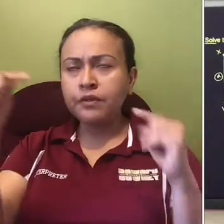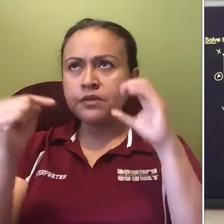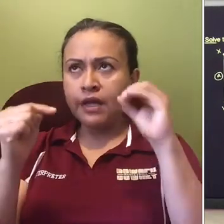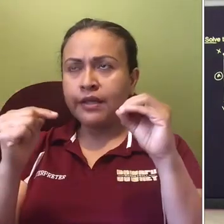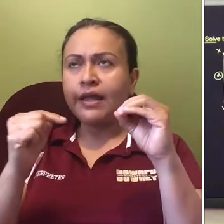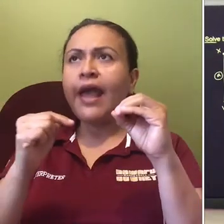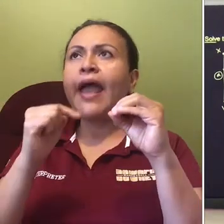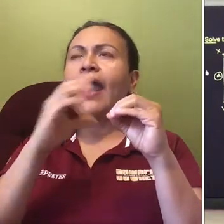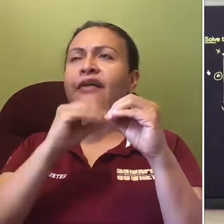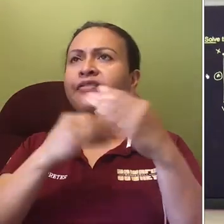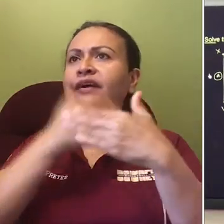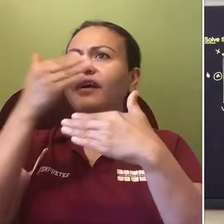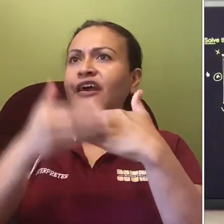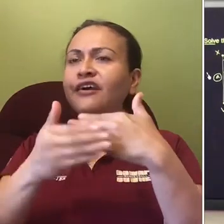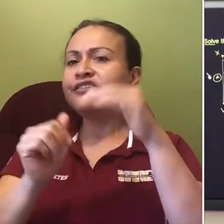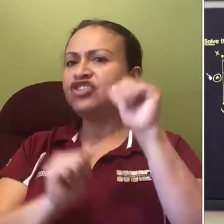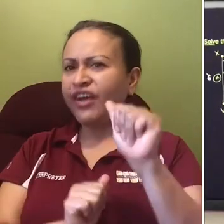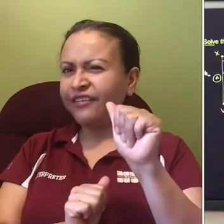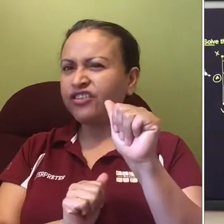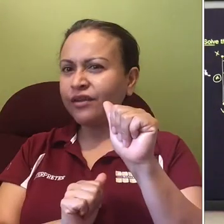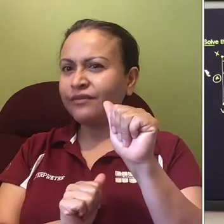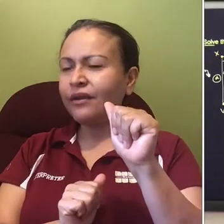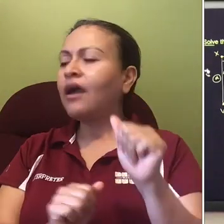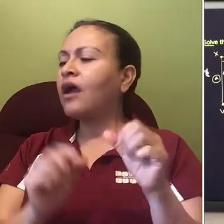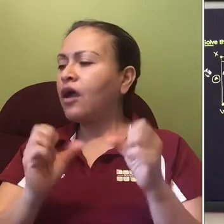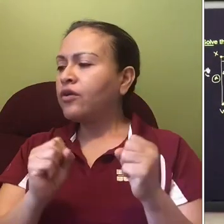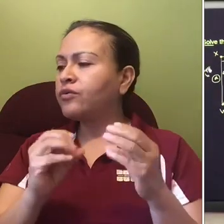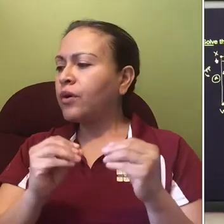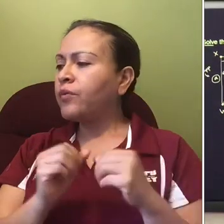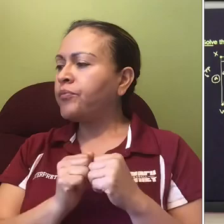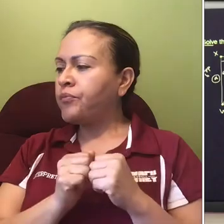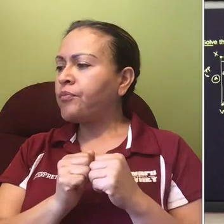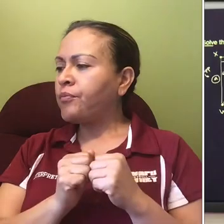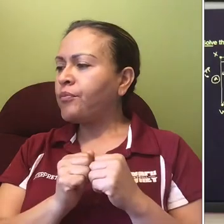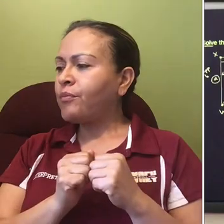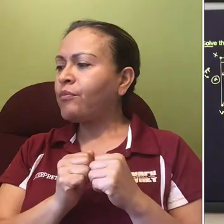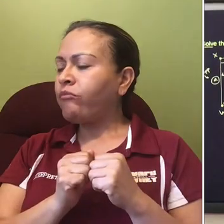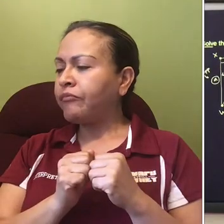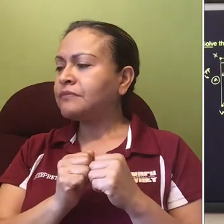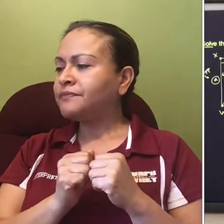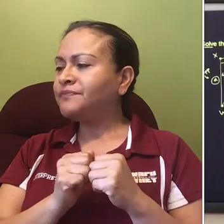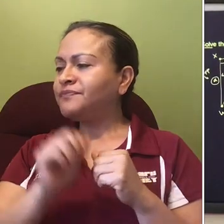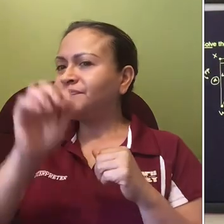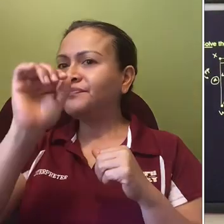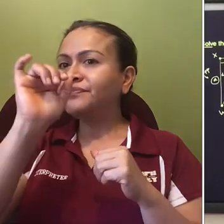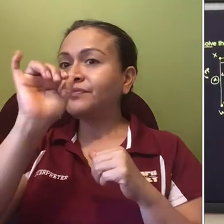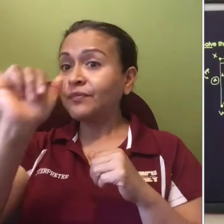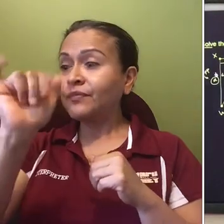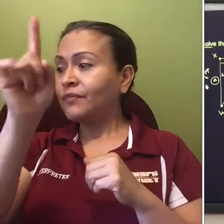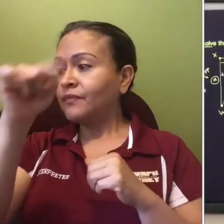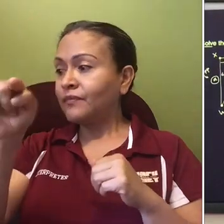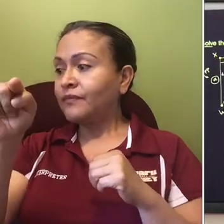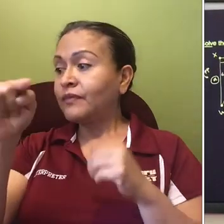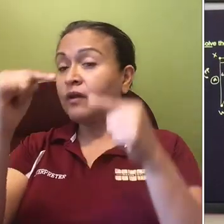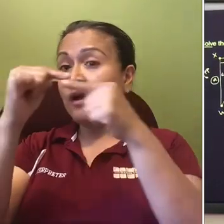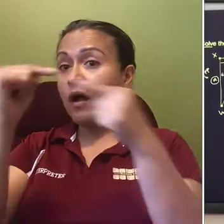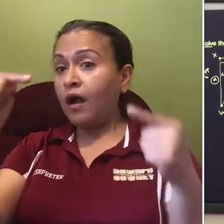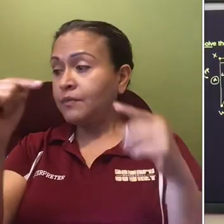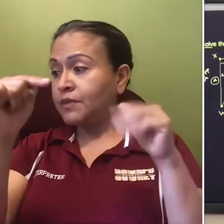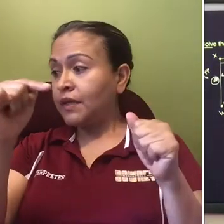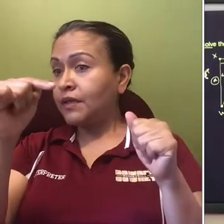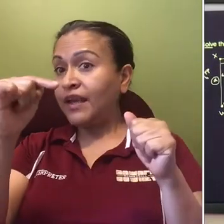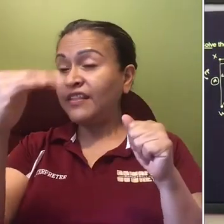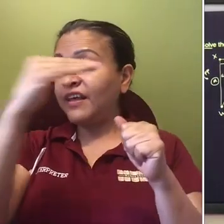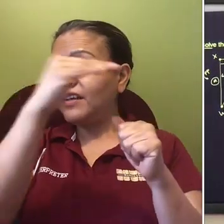Y, this is the opposite, and this right over here is the adjacent. Well, if we don't remember, we can go back to